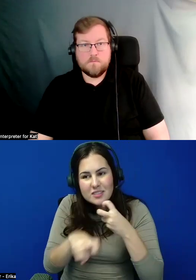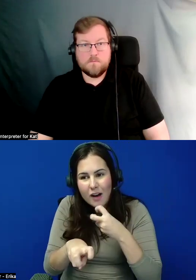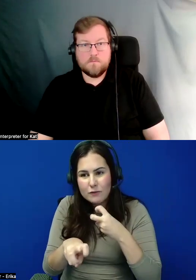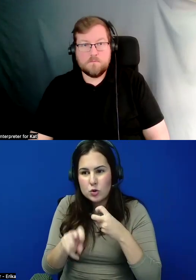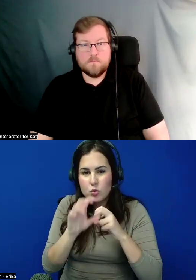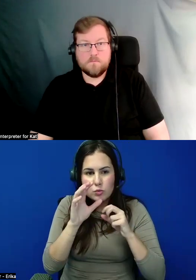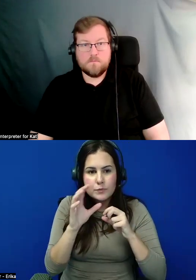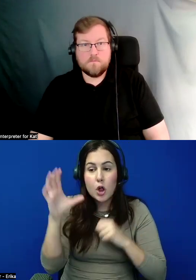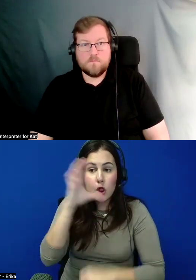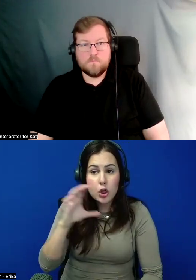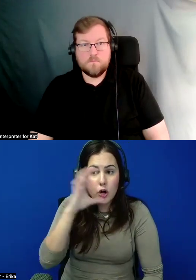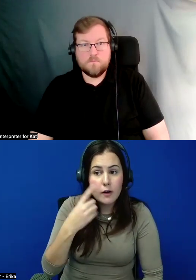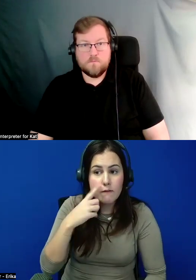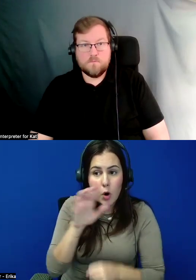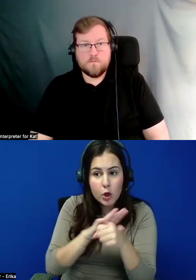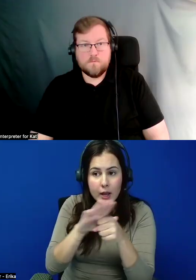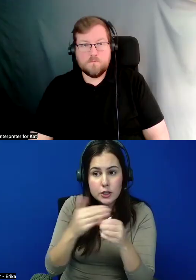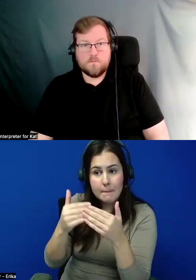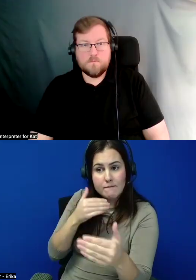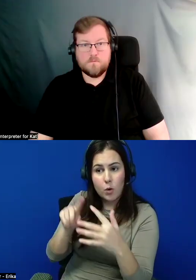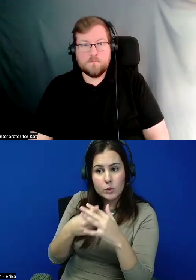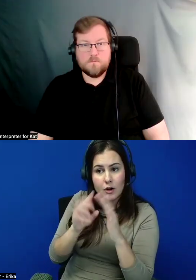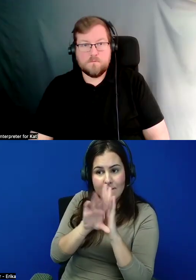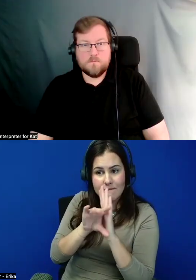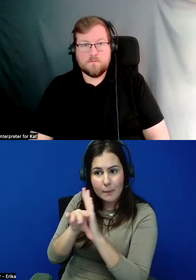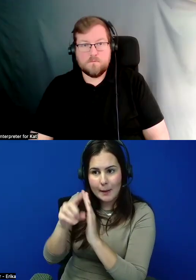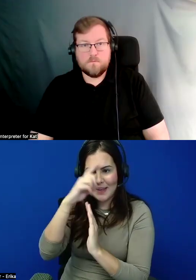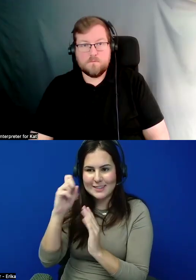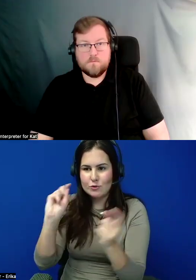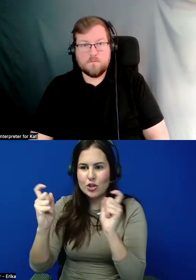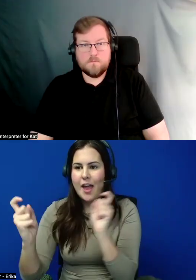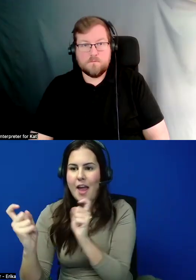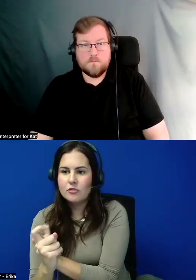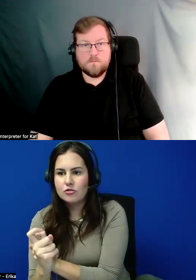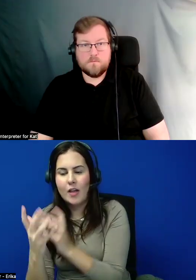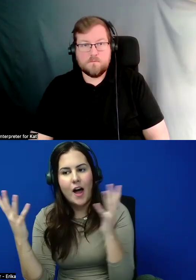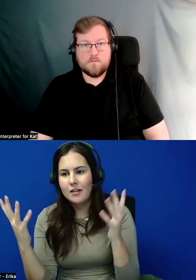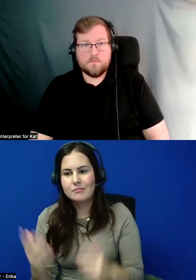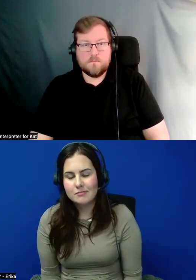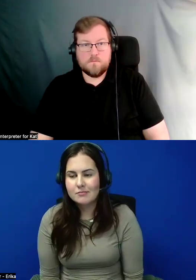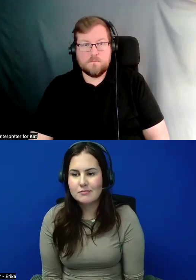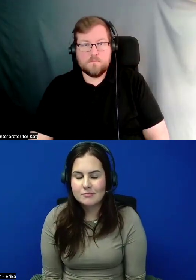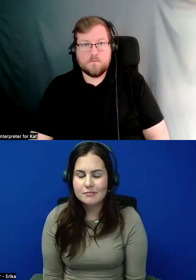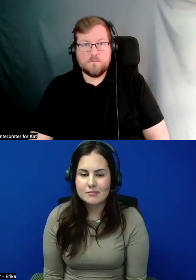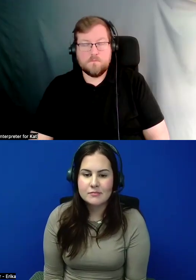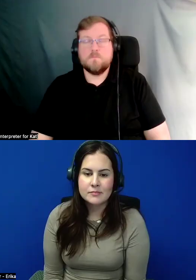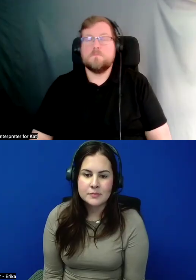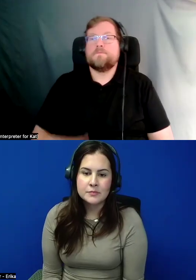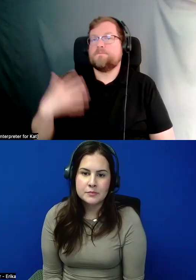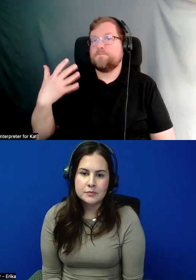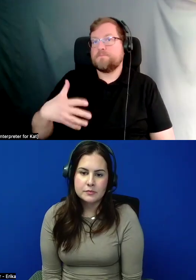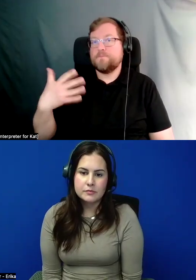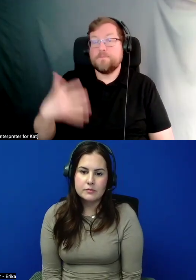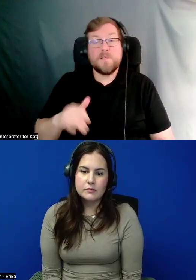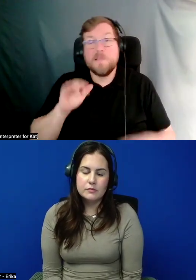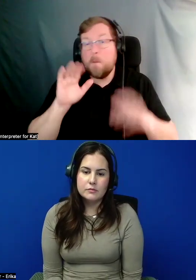so much between just when you scouted it and 2 weeks later. It was wild. Yeah. Well, that's just really